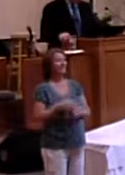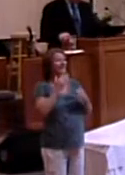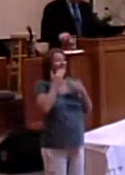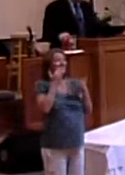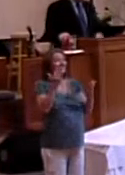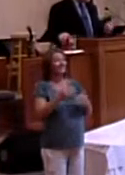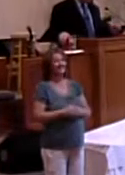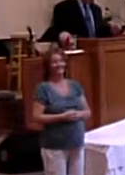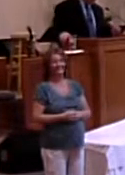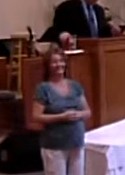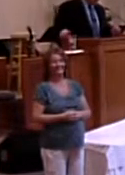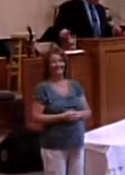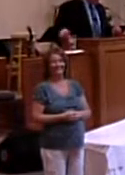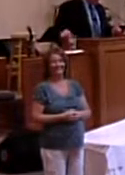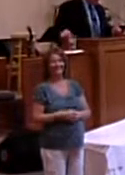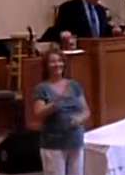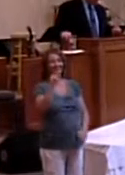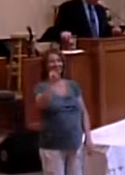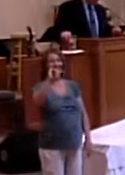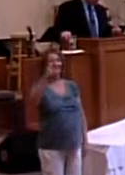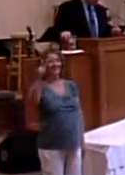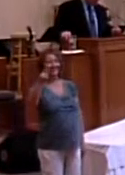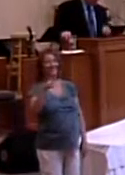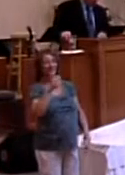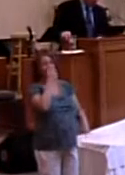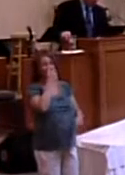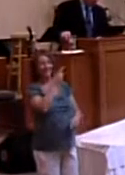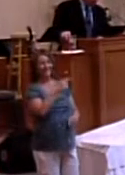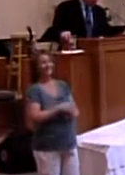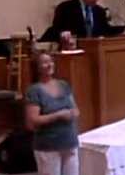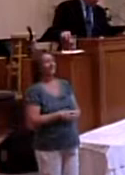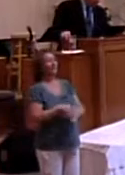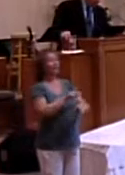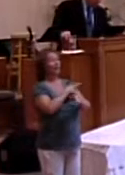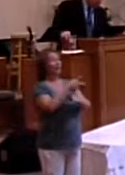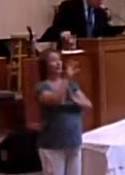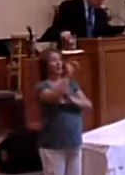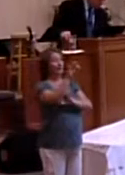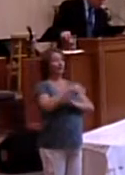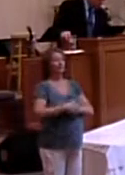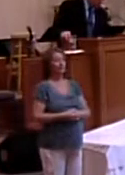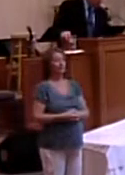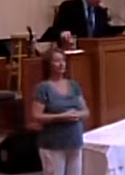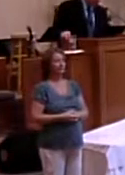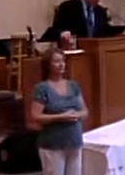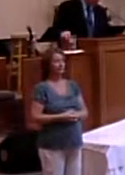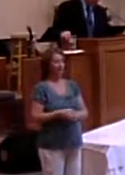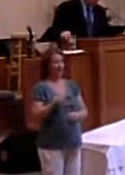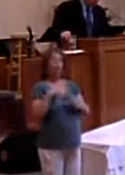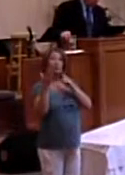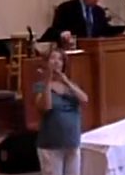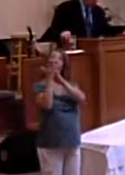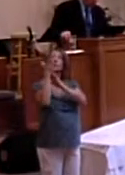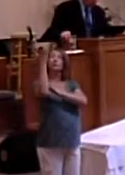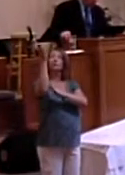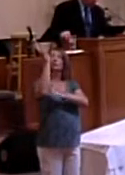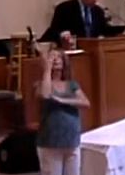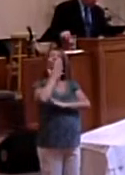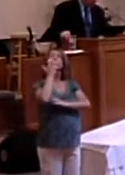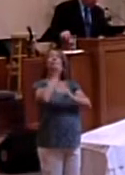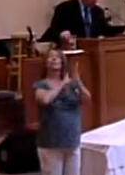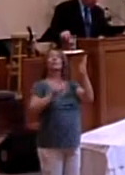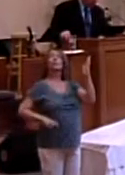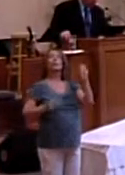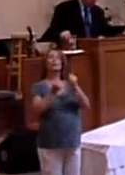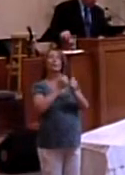Okay, NIV is where I'm reading from, Psalm 9. I will praise you, O Lord, with all of my